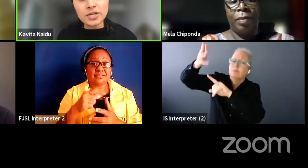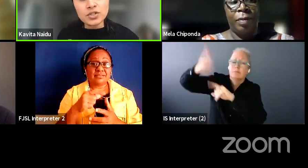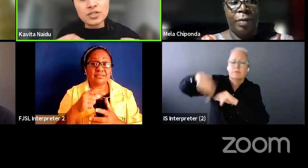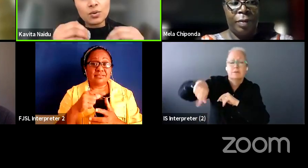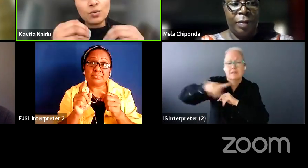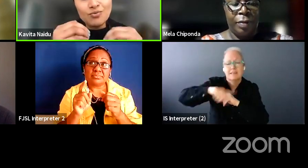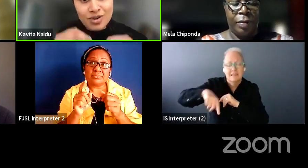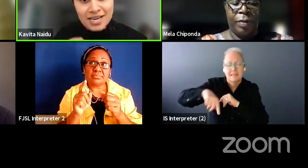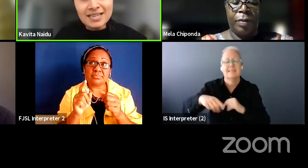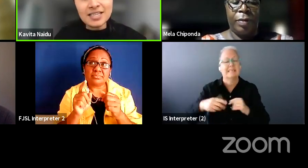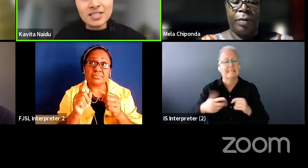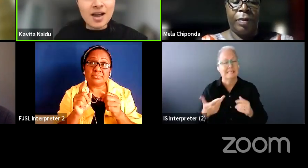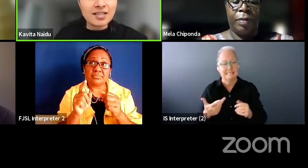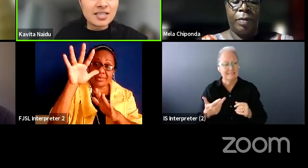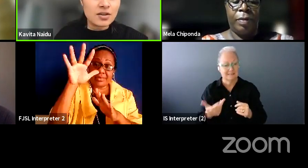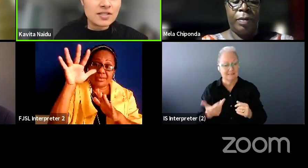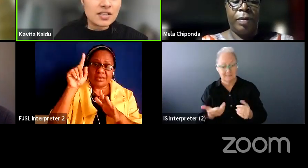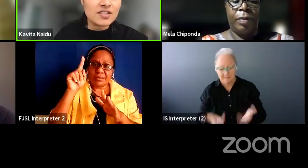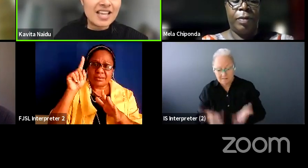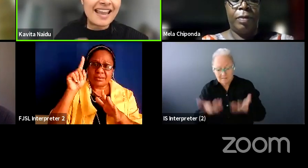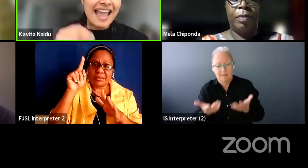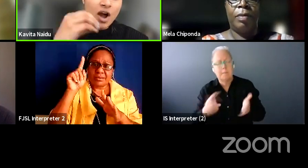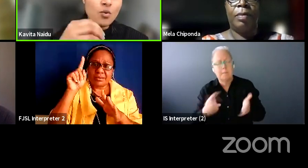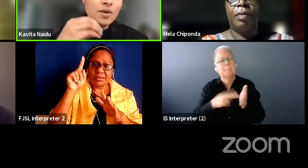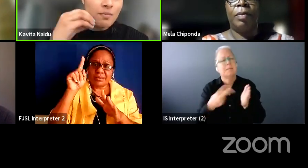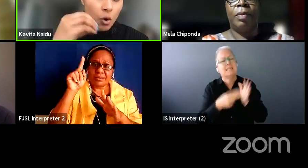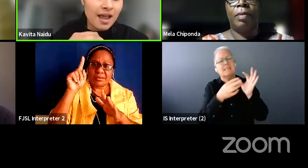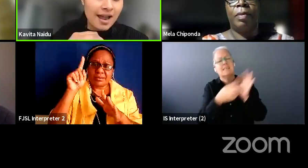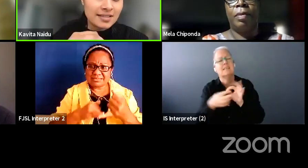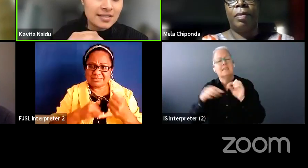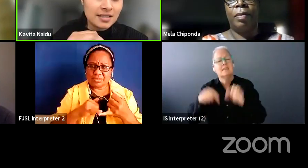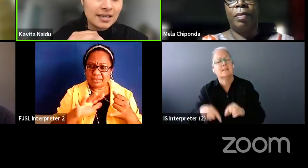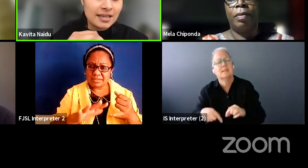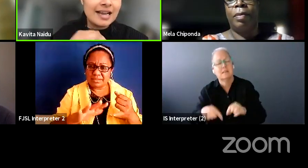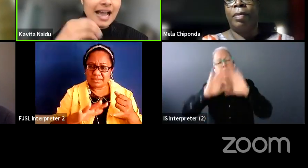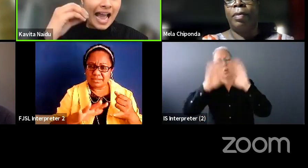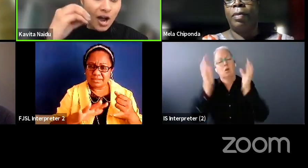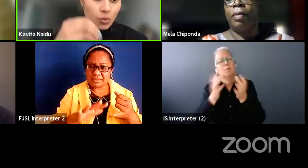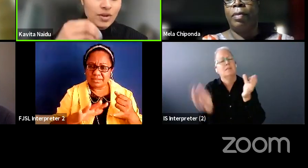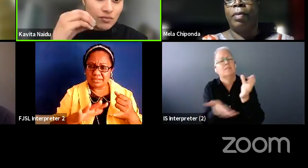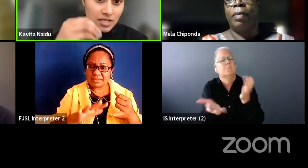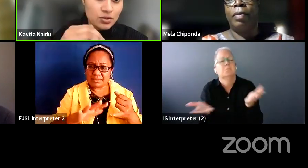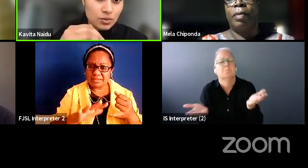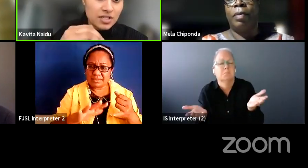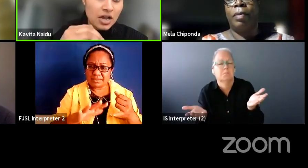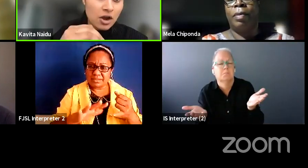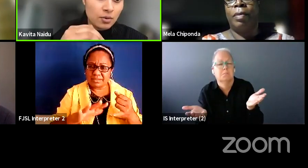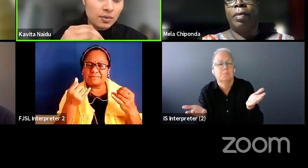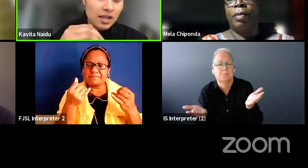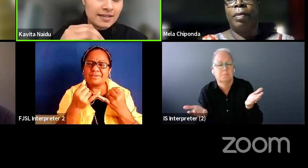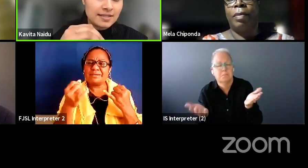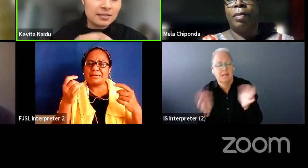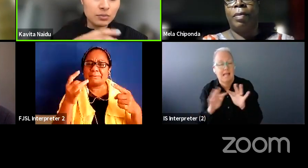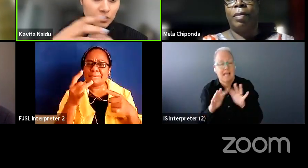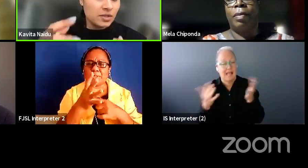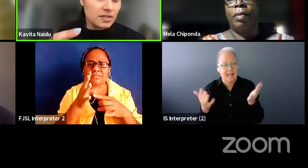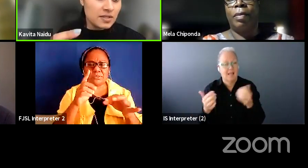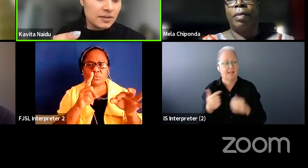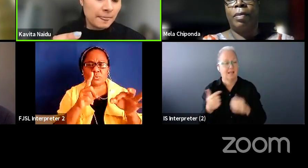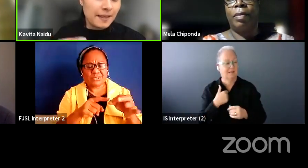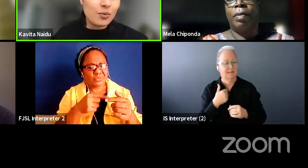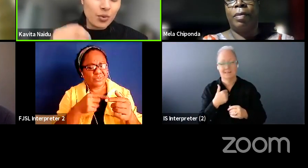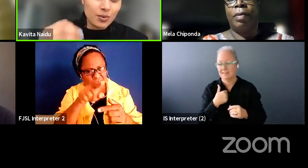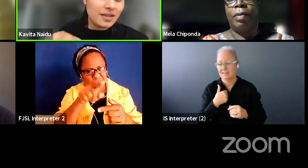fundamental questions that we really need to ask ourselves, and how we mobilize, how we resource our mobilized